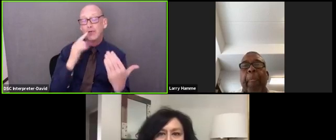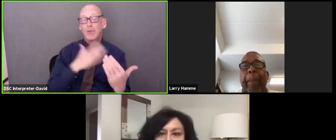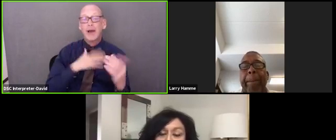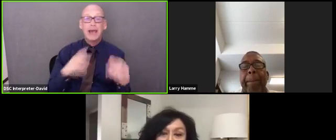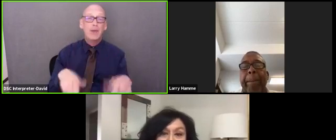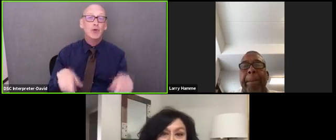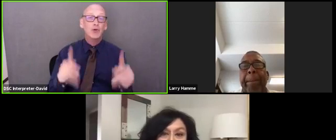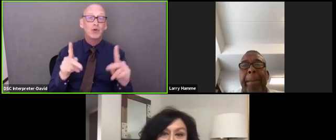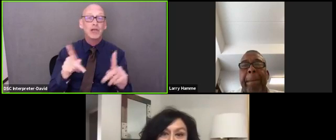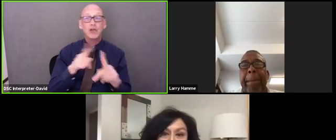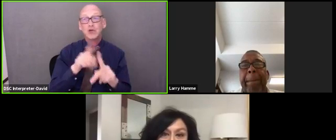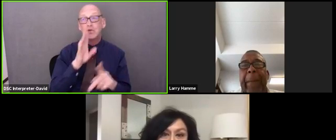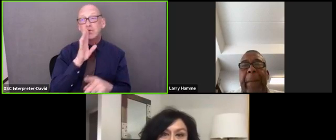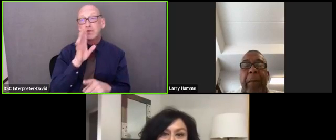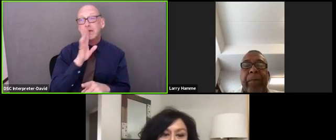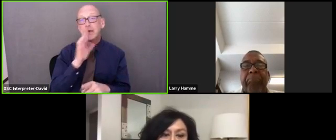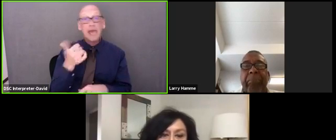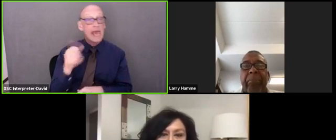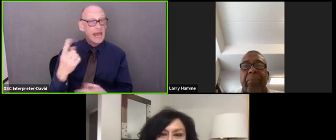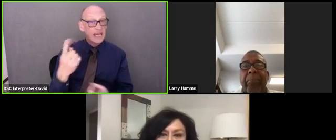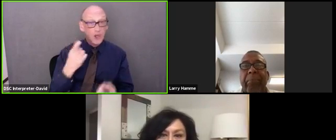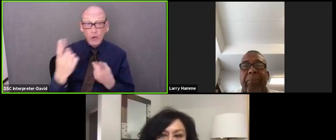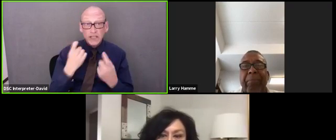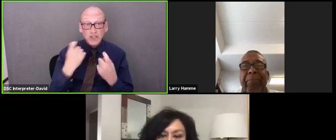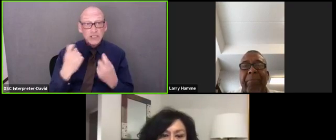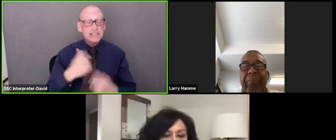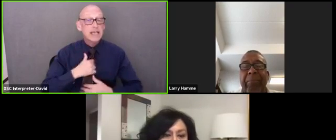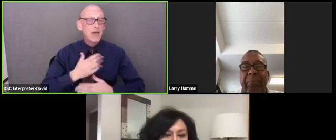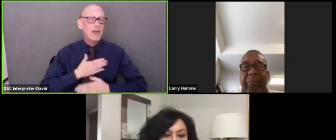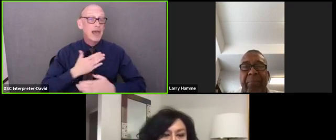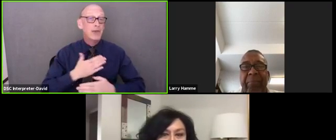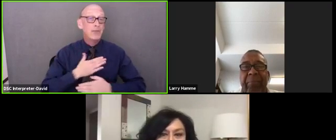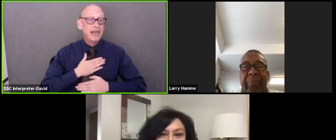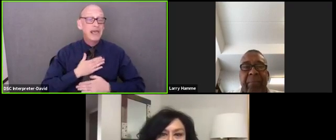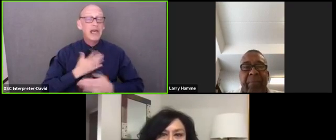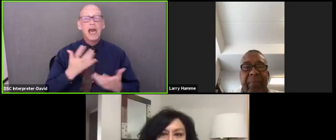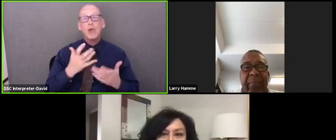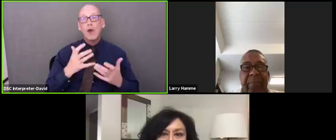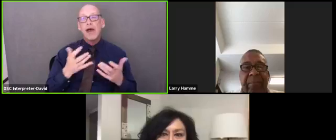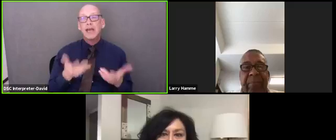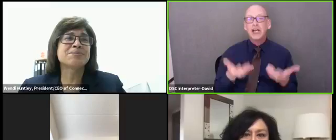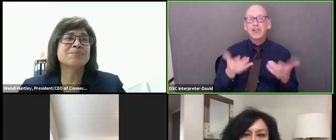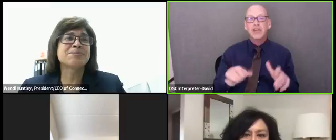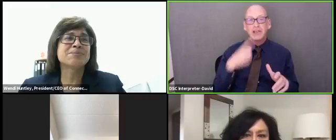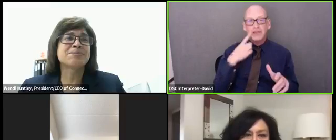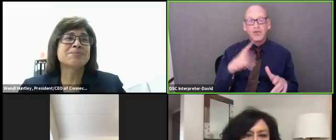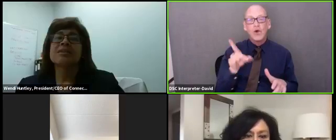speak, and I'm happy to answer any questions. I want to give Dr. Hammy and others a chance to talk as well.